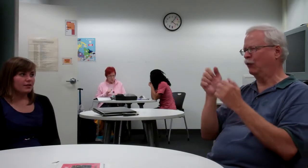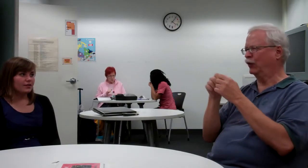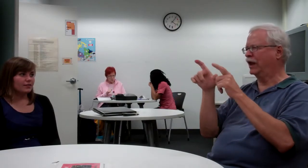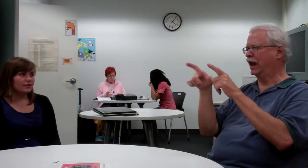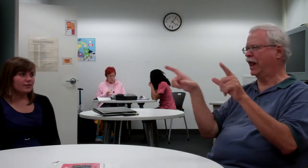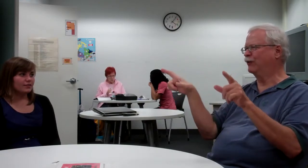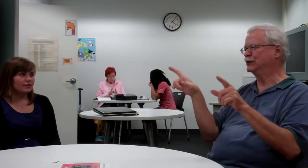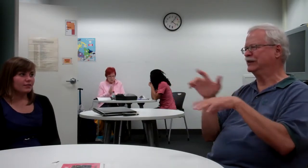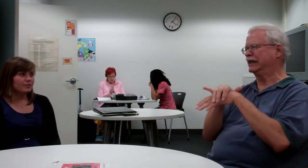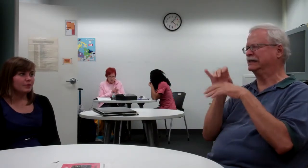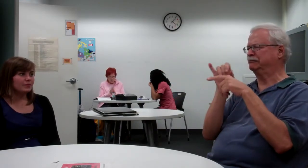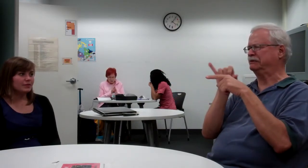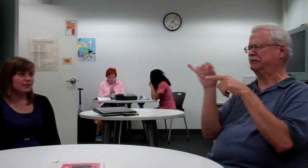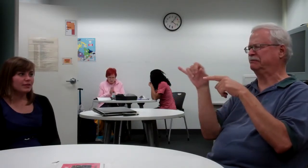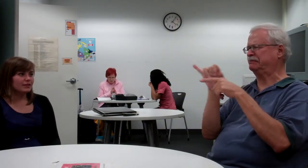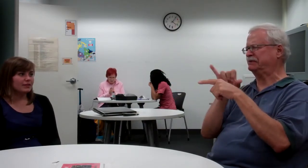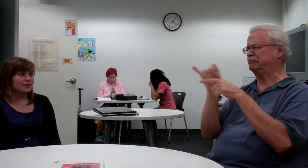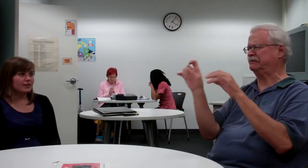And people really